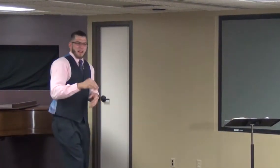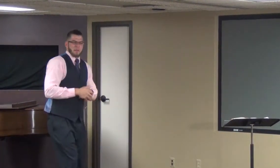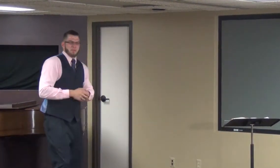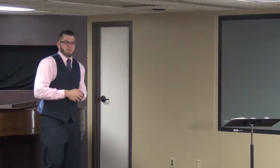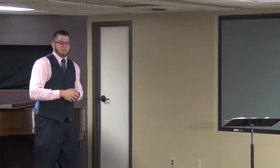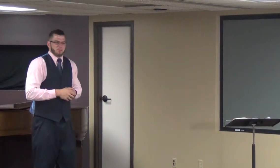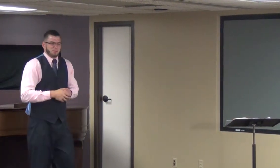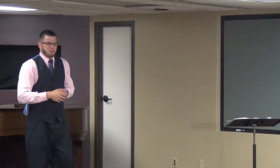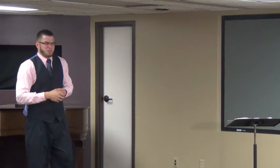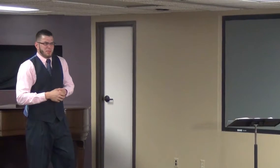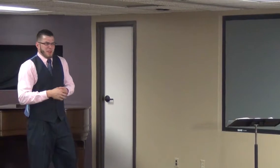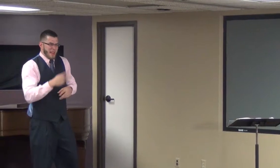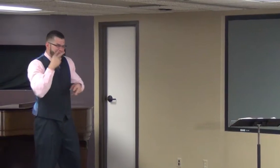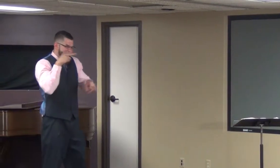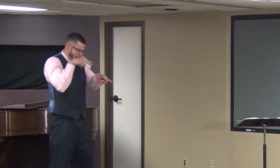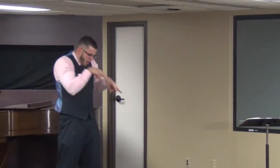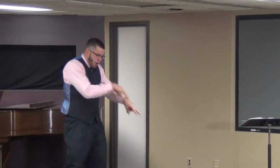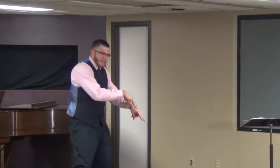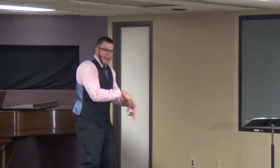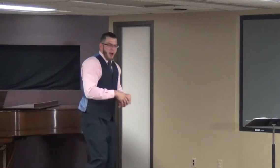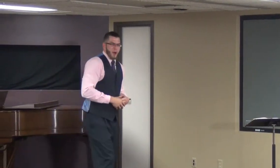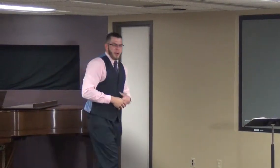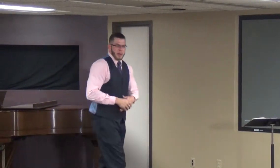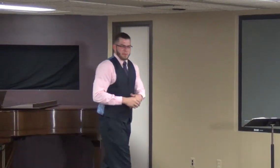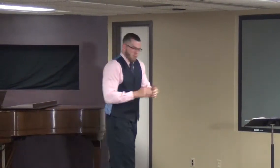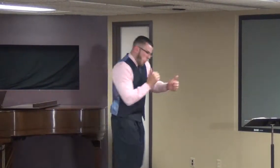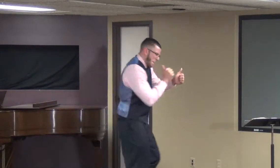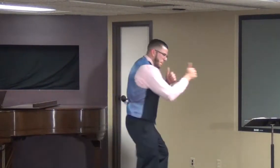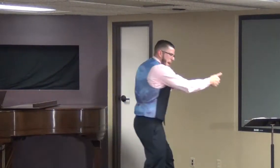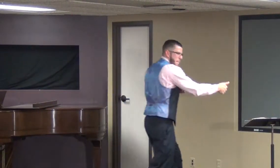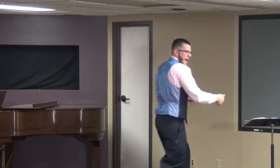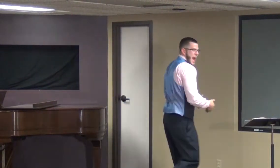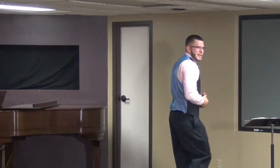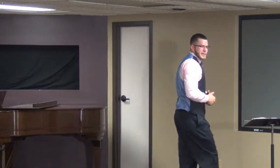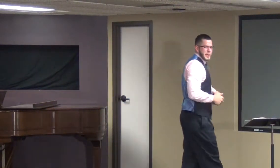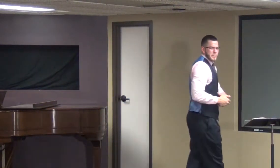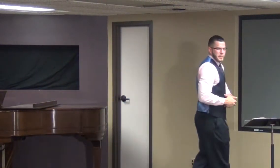him. They looked down on him. They passed him.